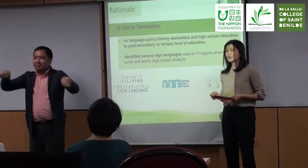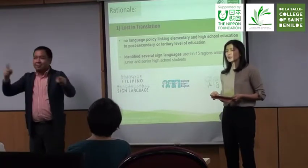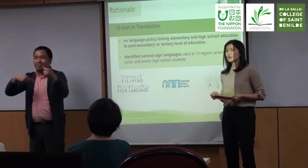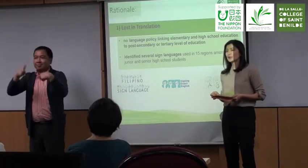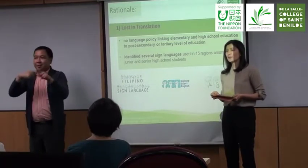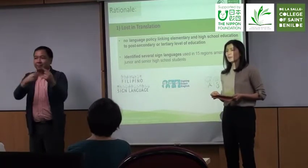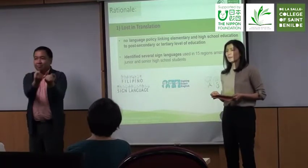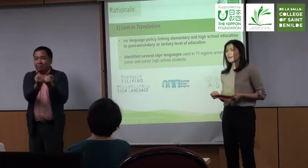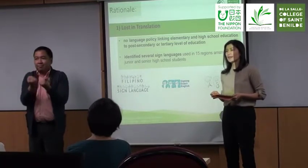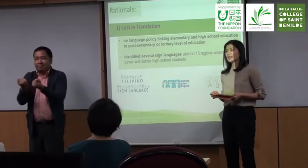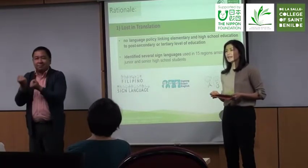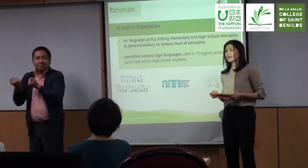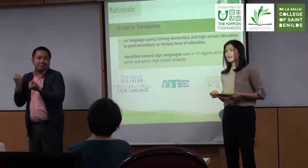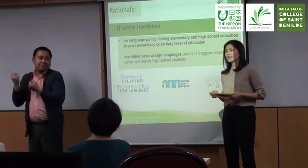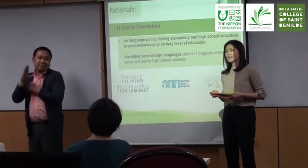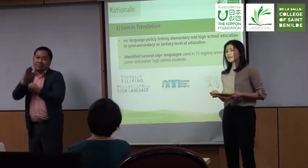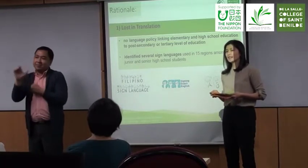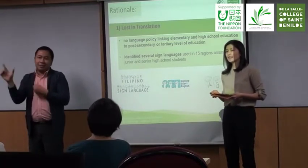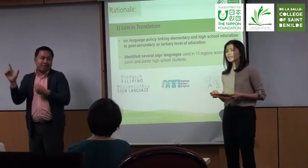So